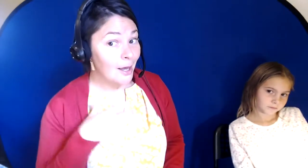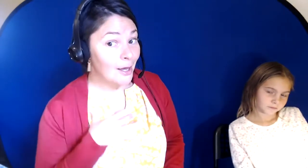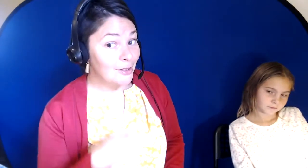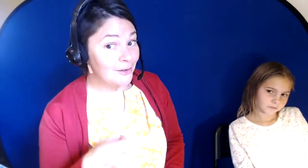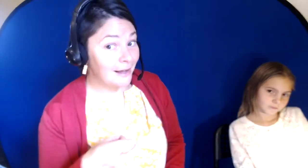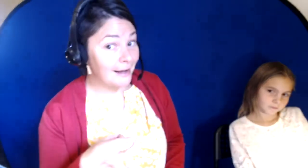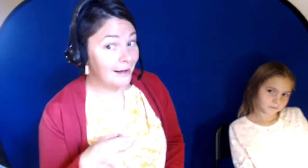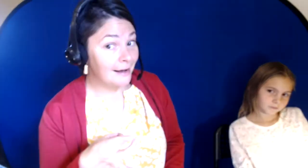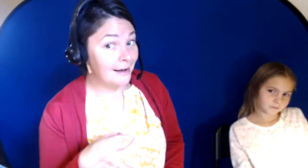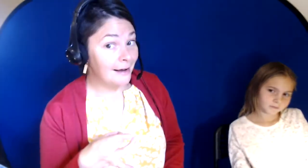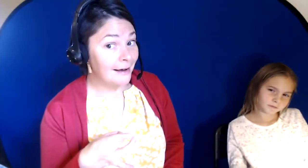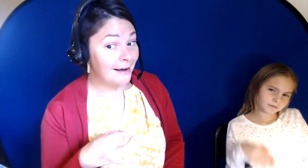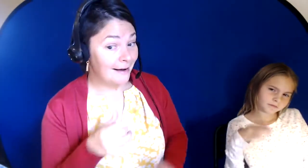You like?